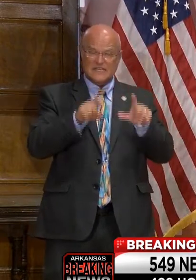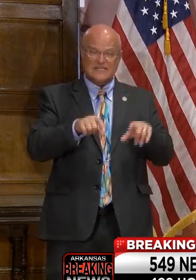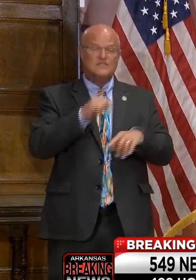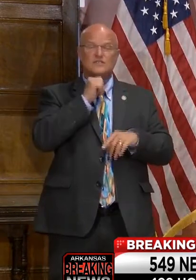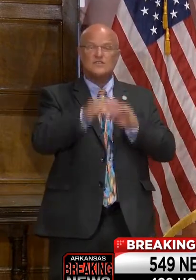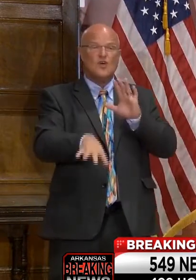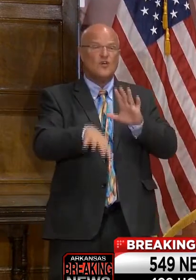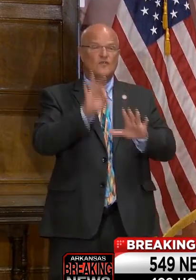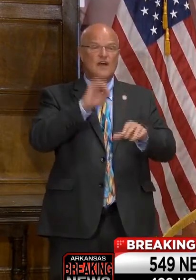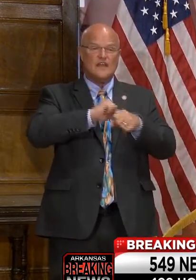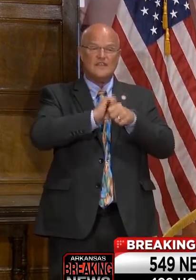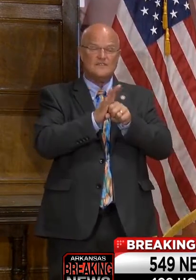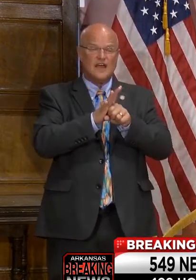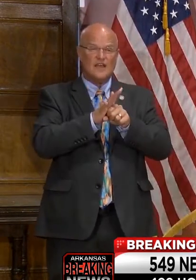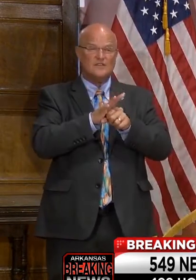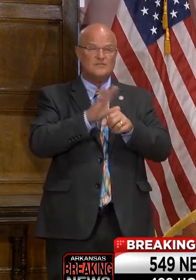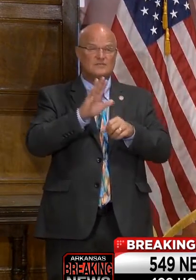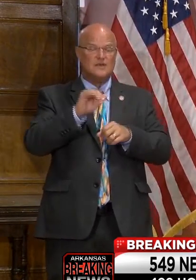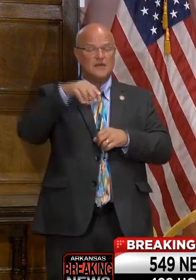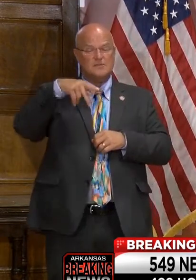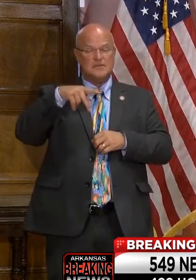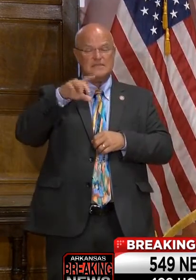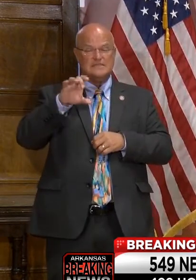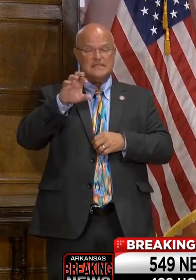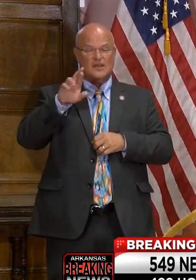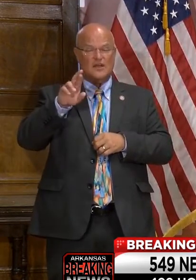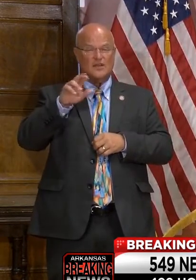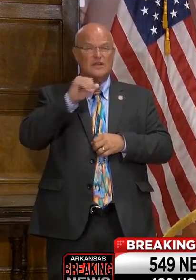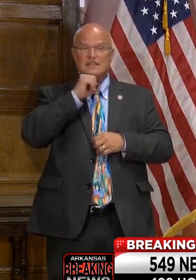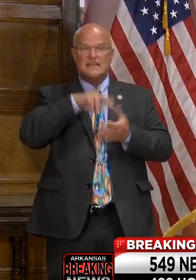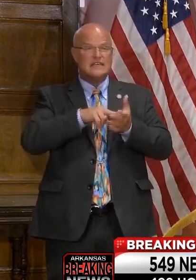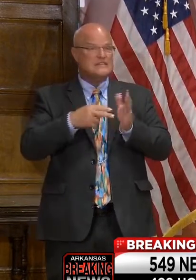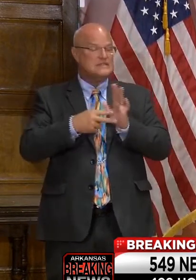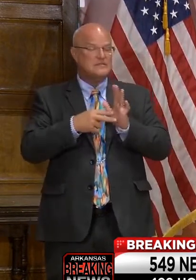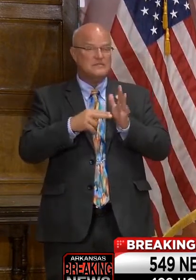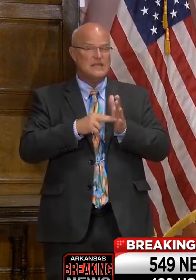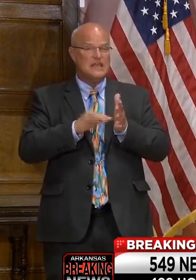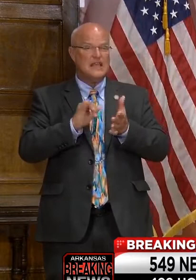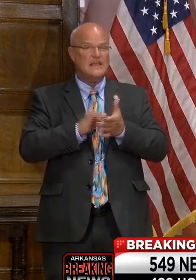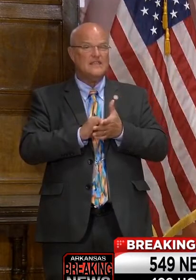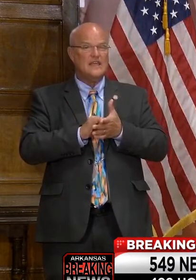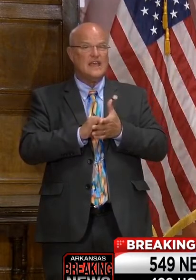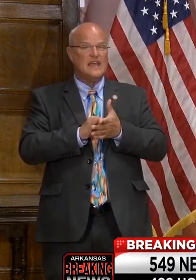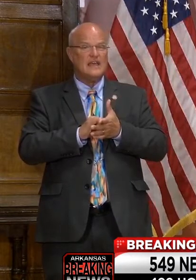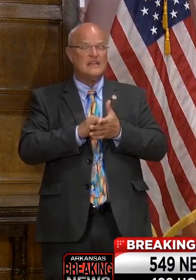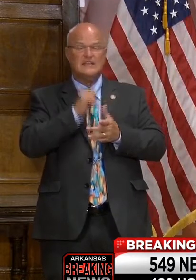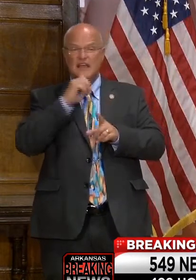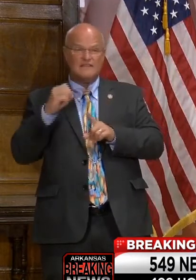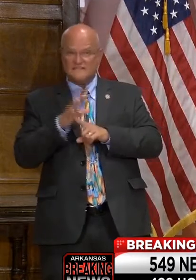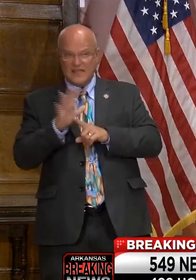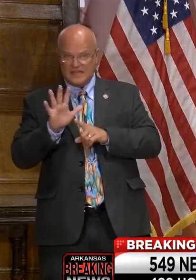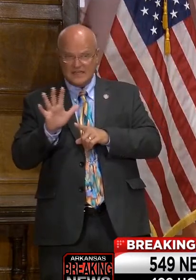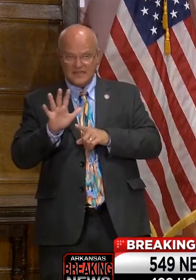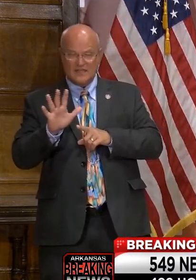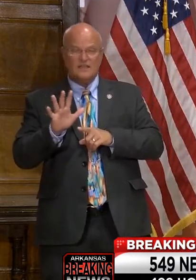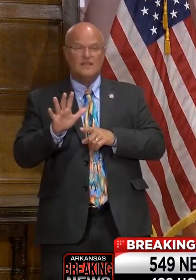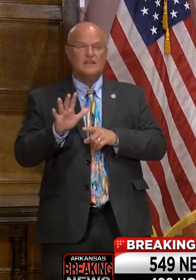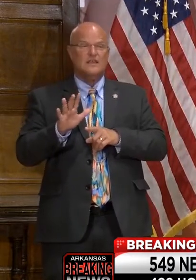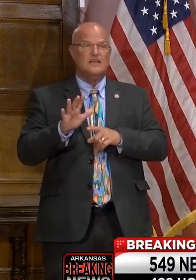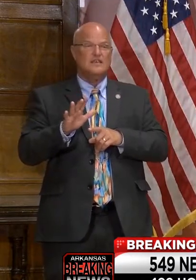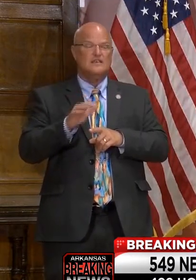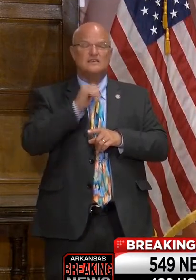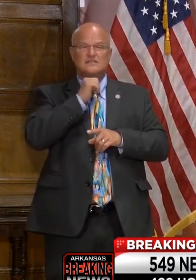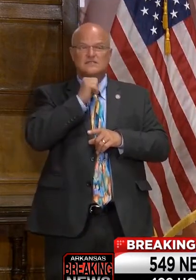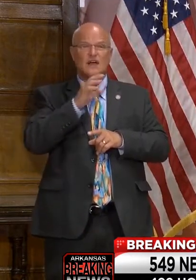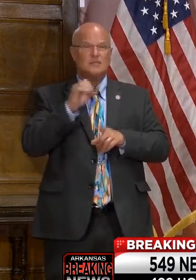not find the virus by PCR, does not mean that you've been not infected, that you have